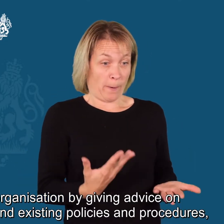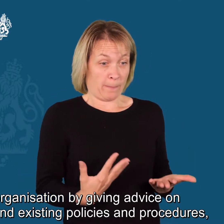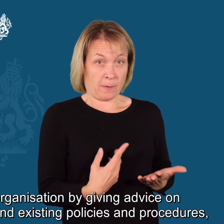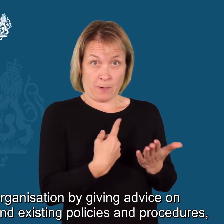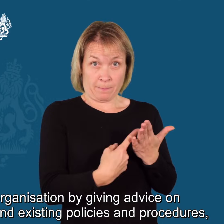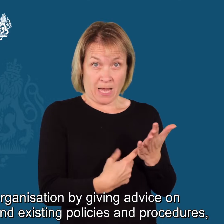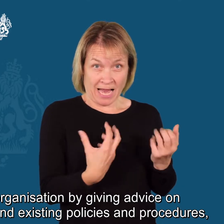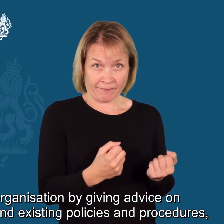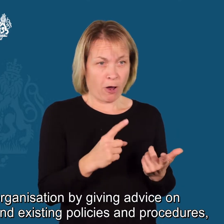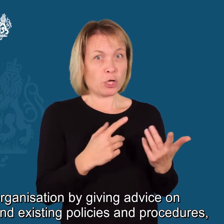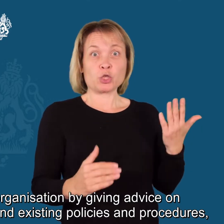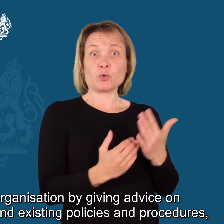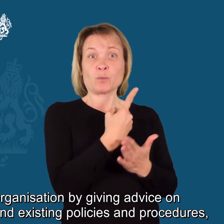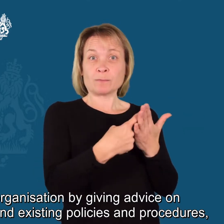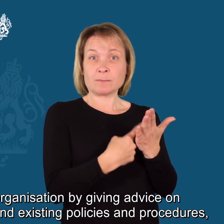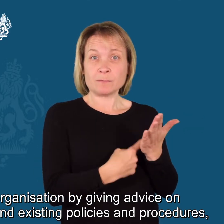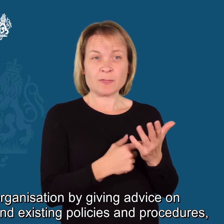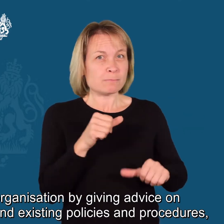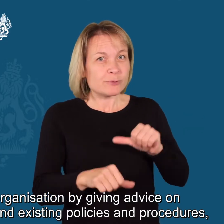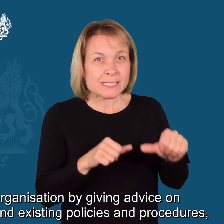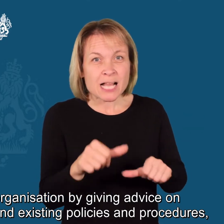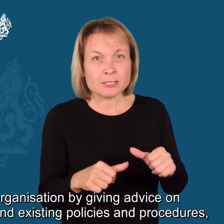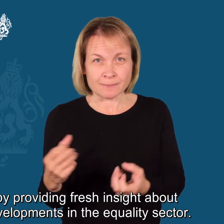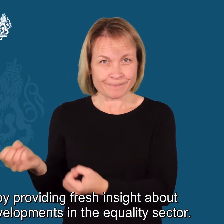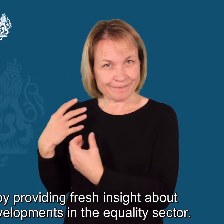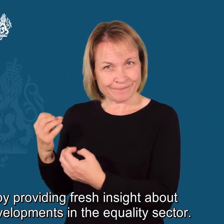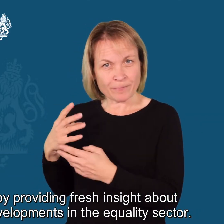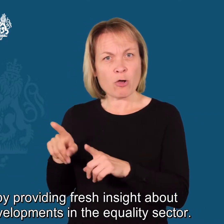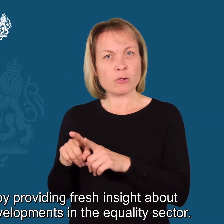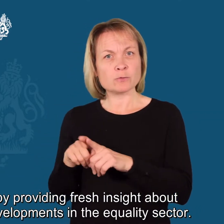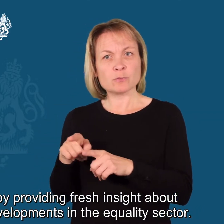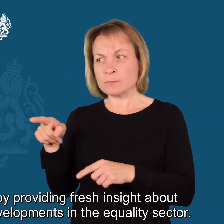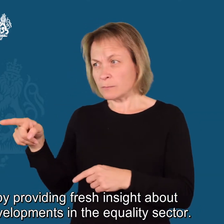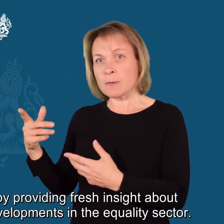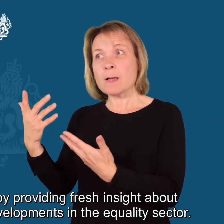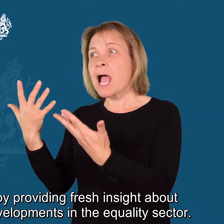by providing fresh insight about developments in the equality sector.